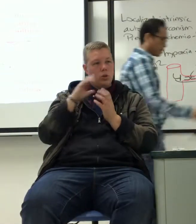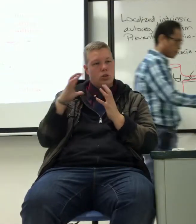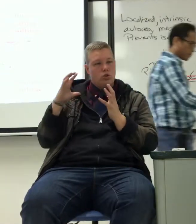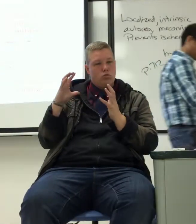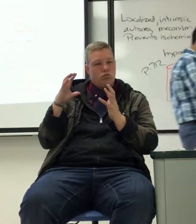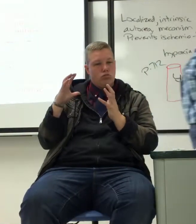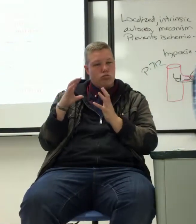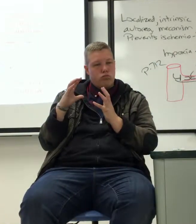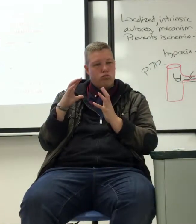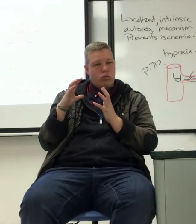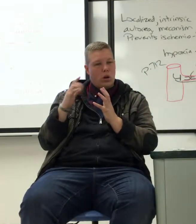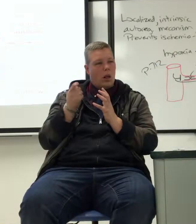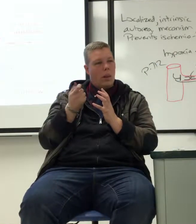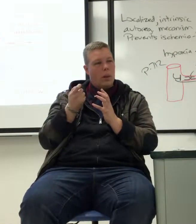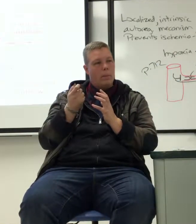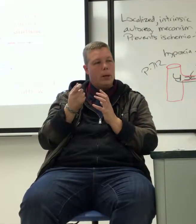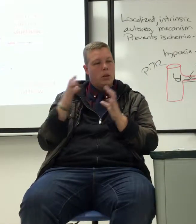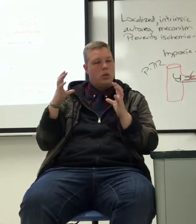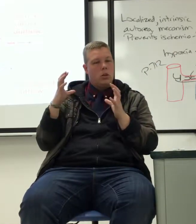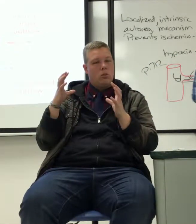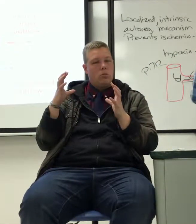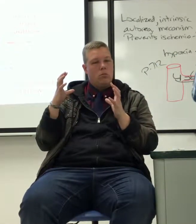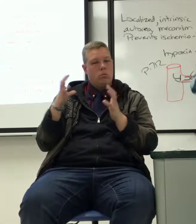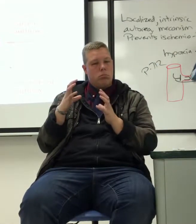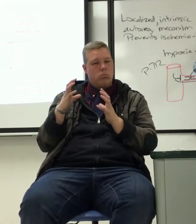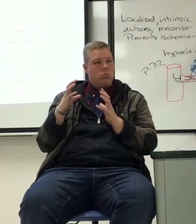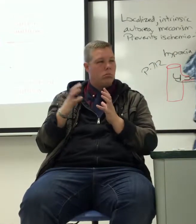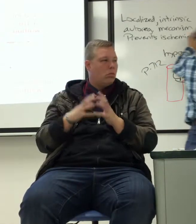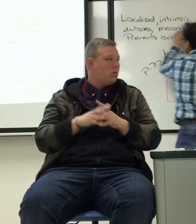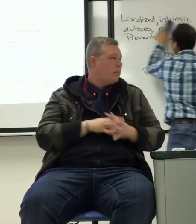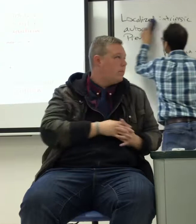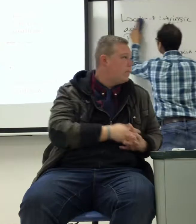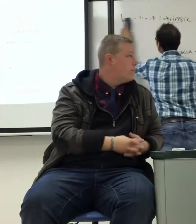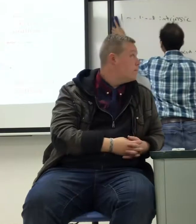let me clear the board here and explain that.